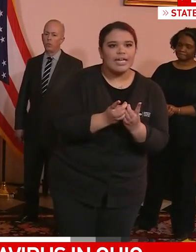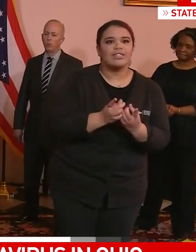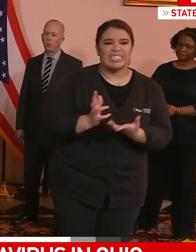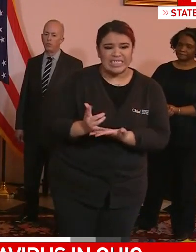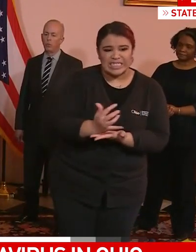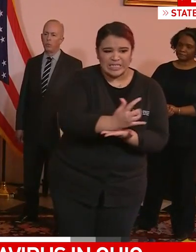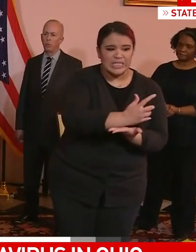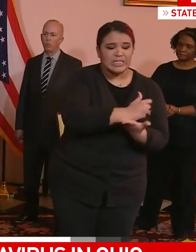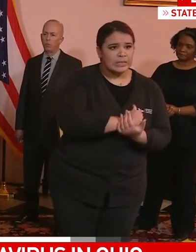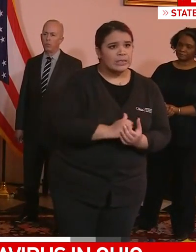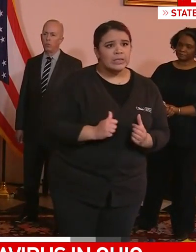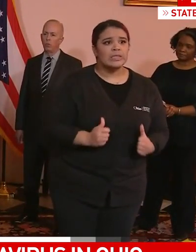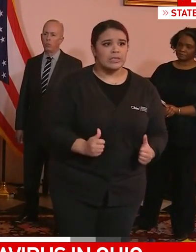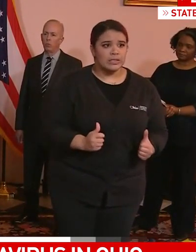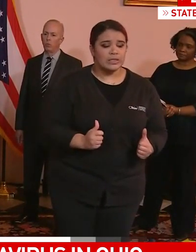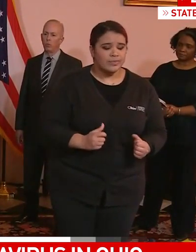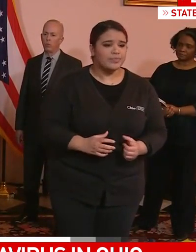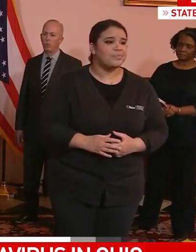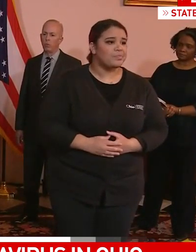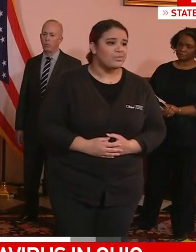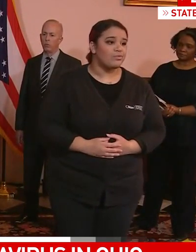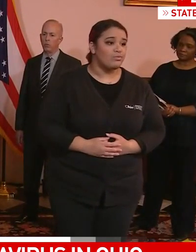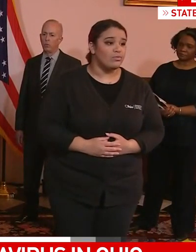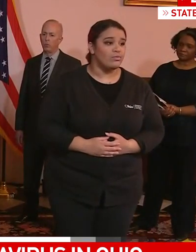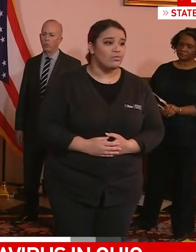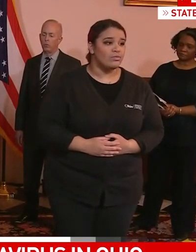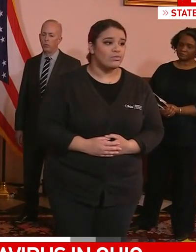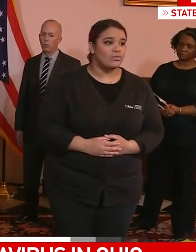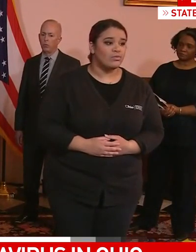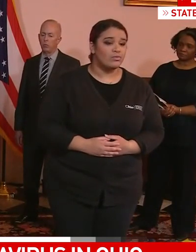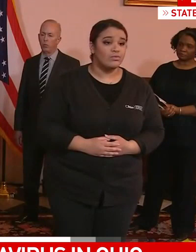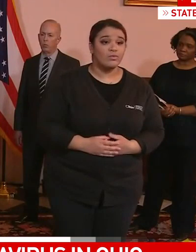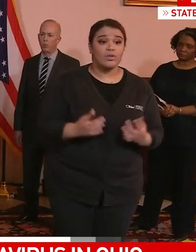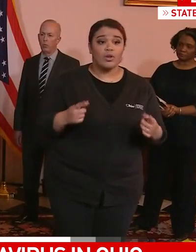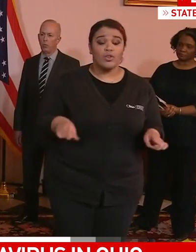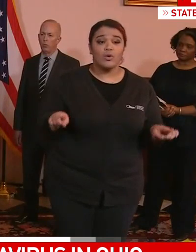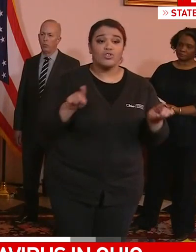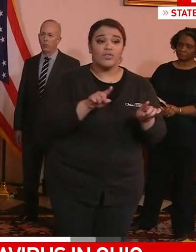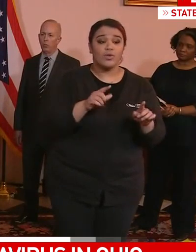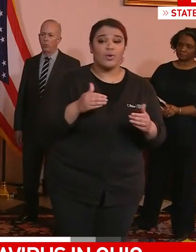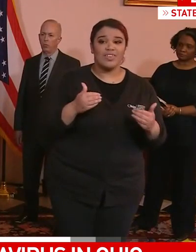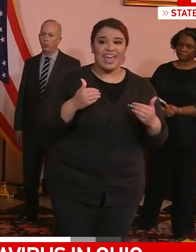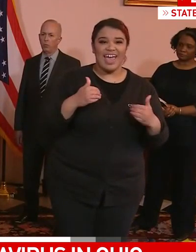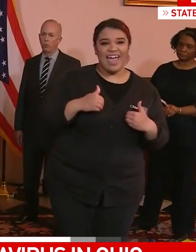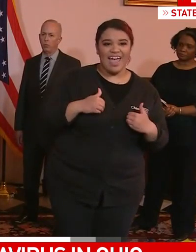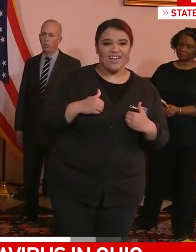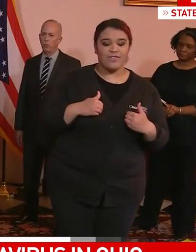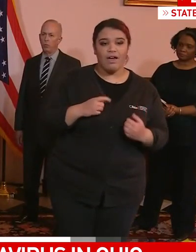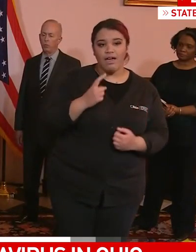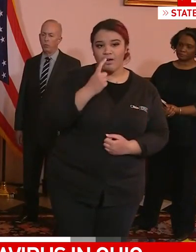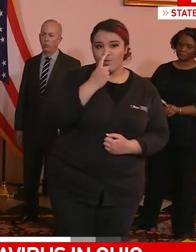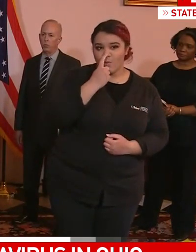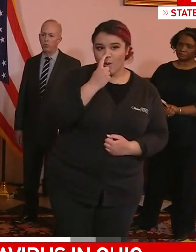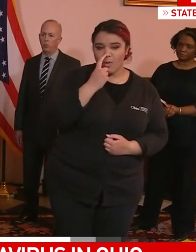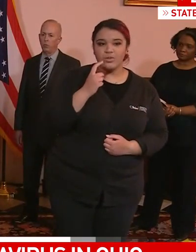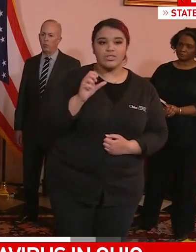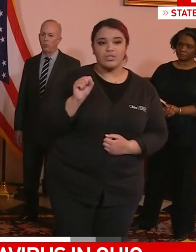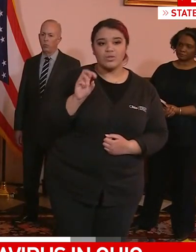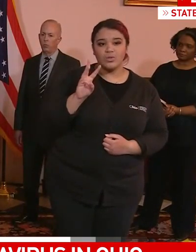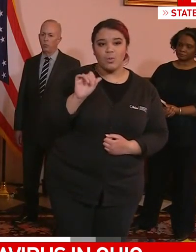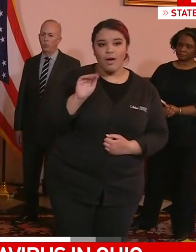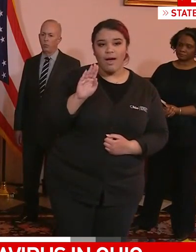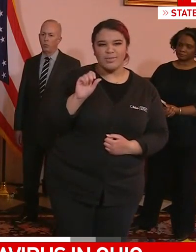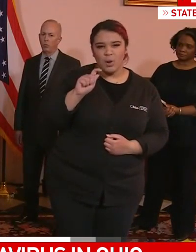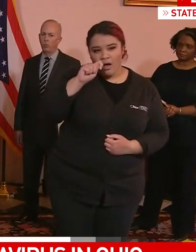difference. Those of you out there that have nasal swabs, the actual swab you would do, if you have any of those,